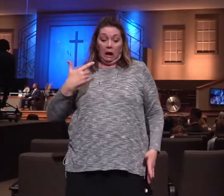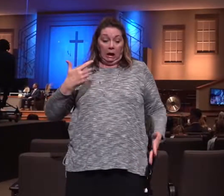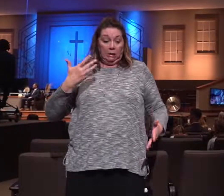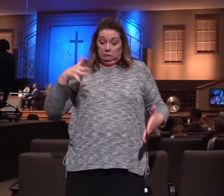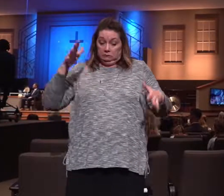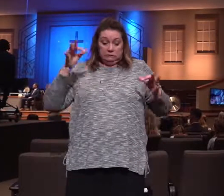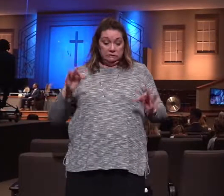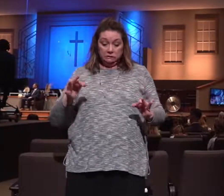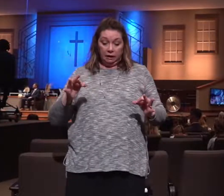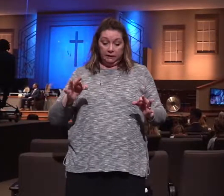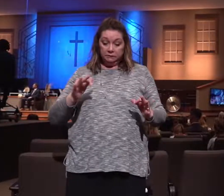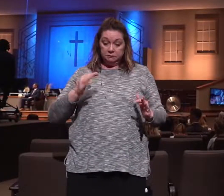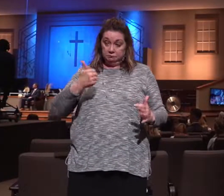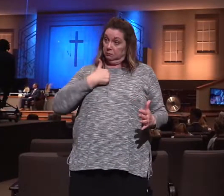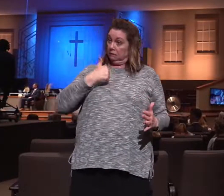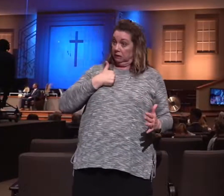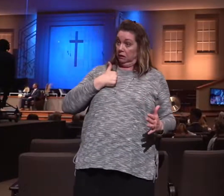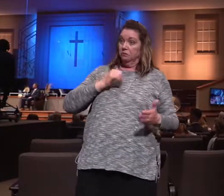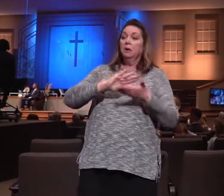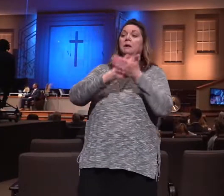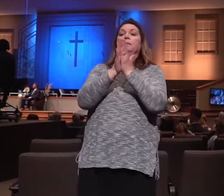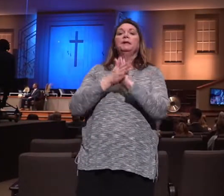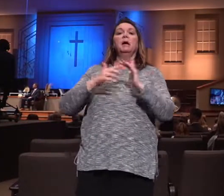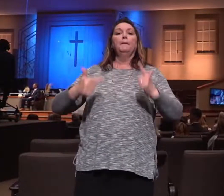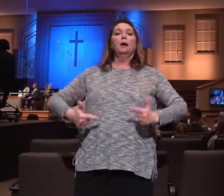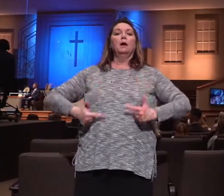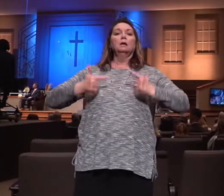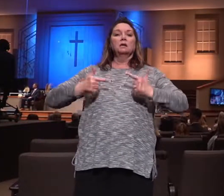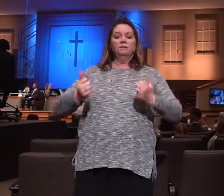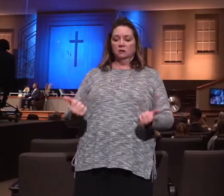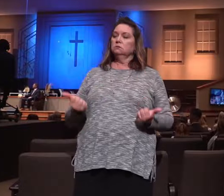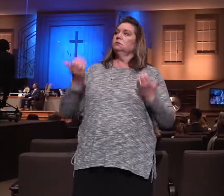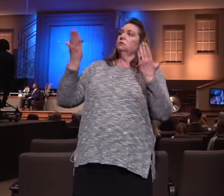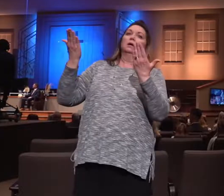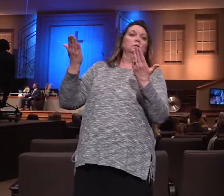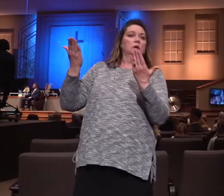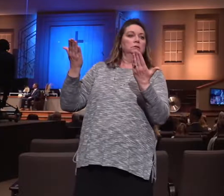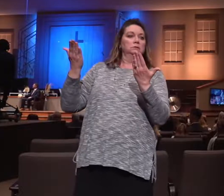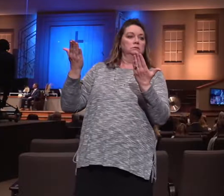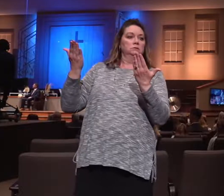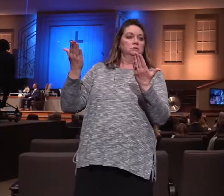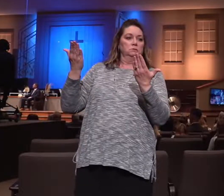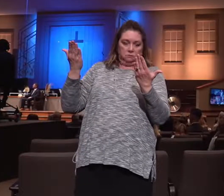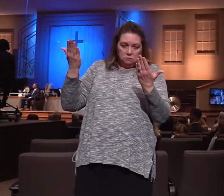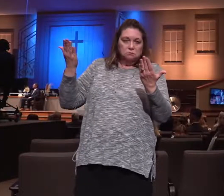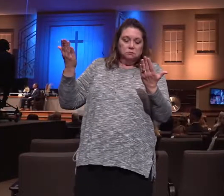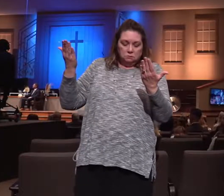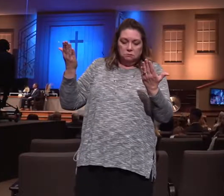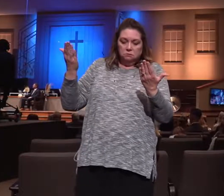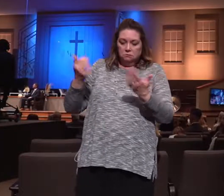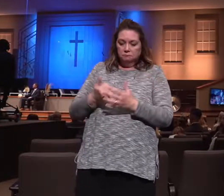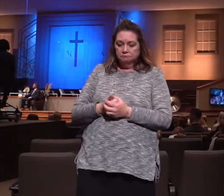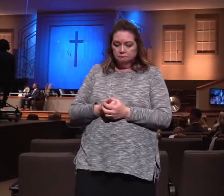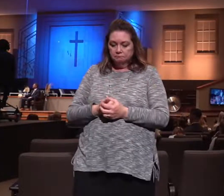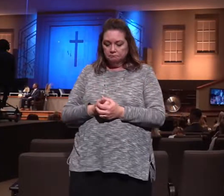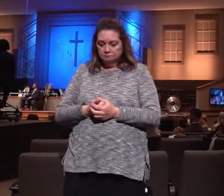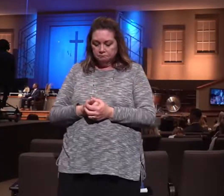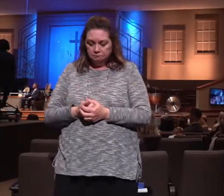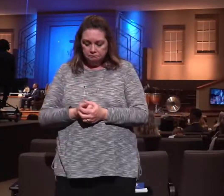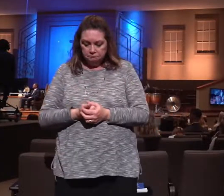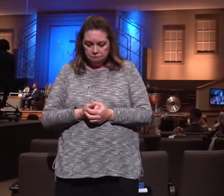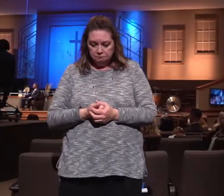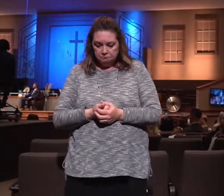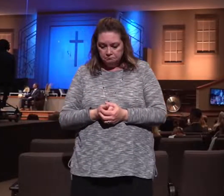the increase. But I was there because Lancaster Baptist Church had a bunch of members that decided to present their bodies as a living